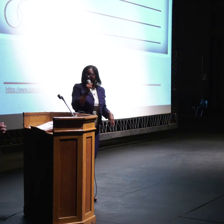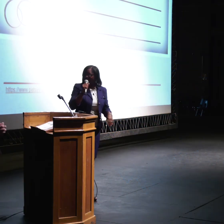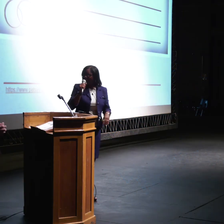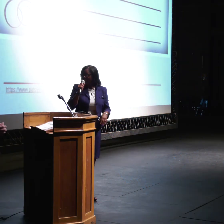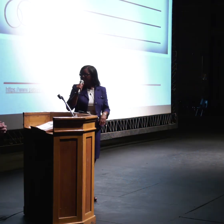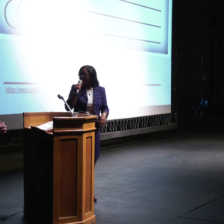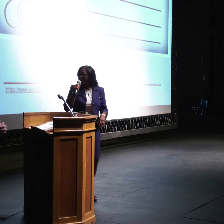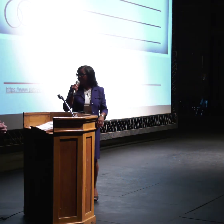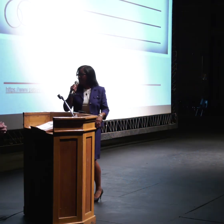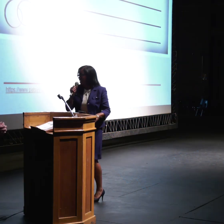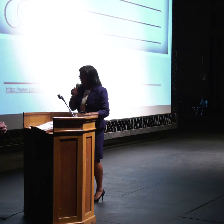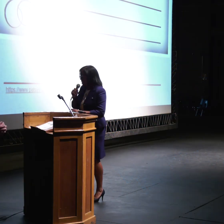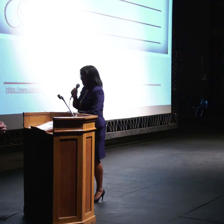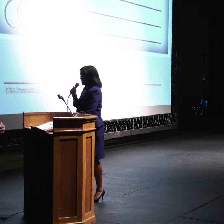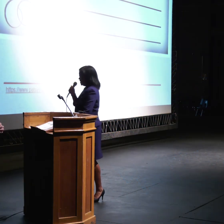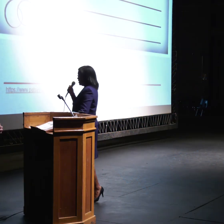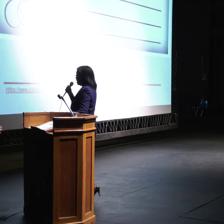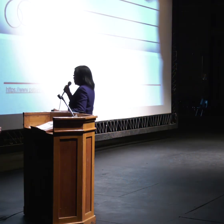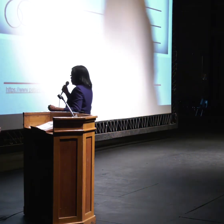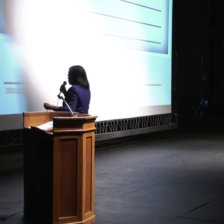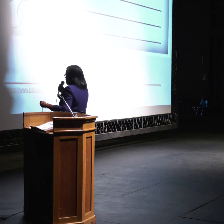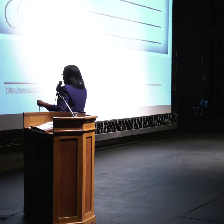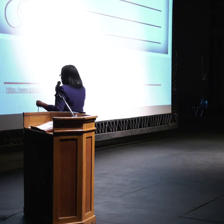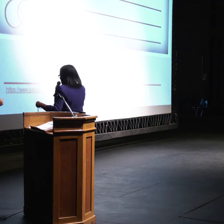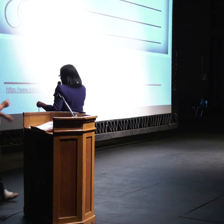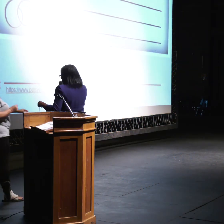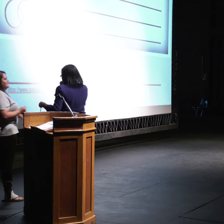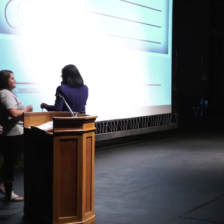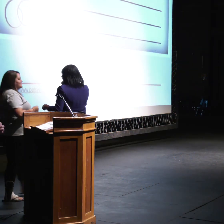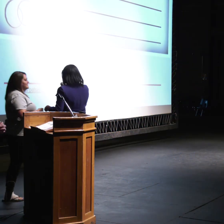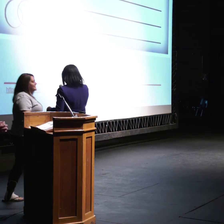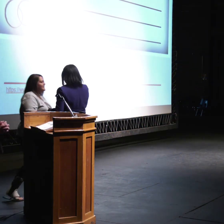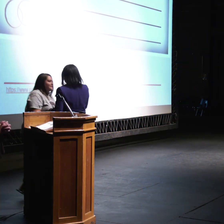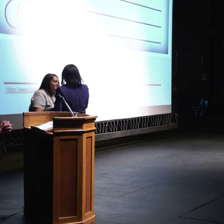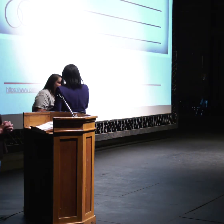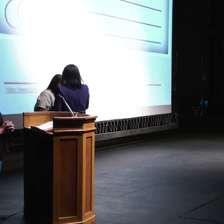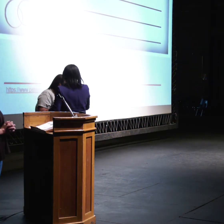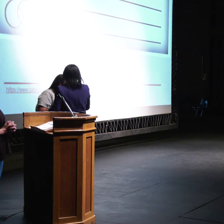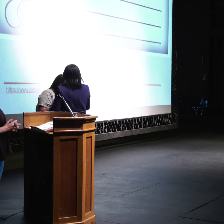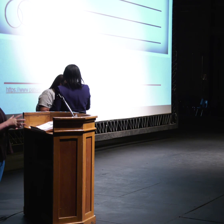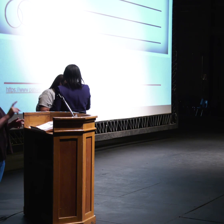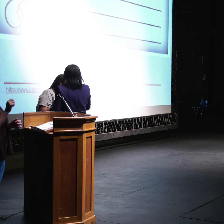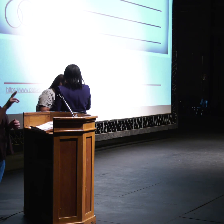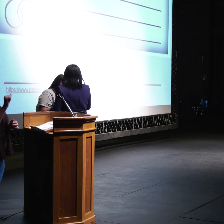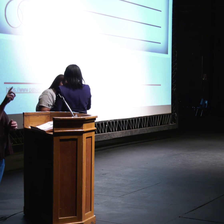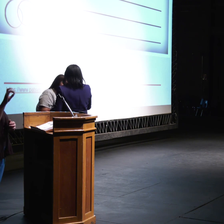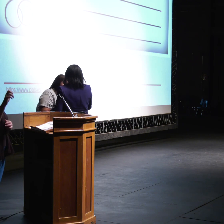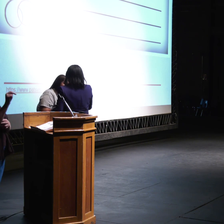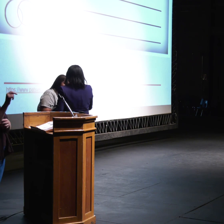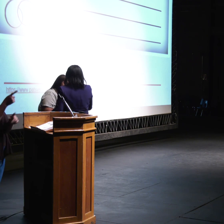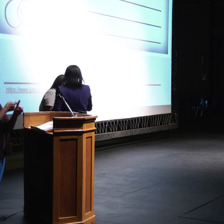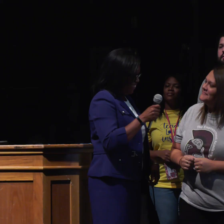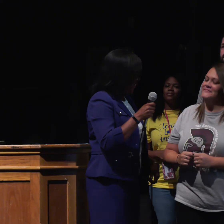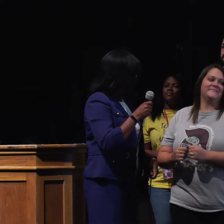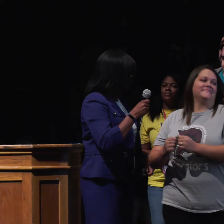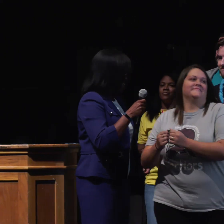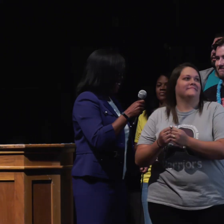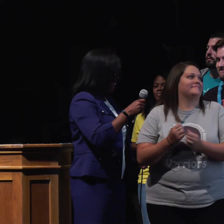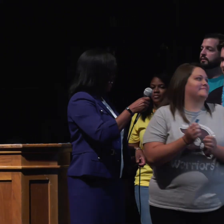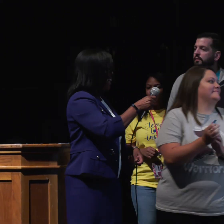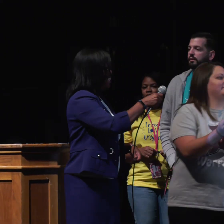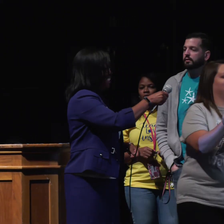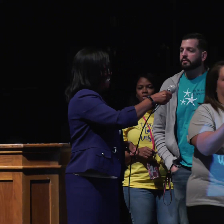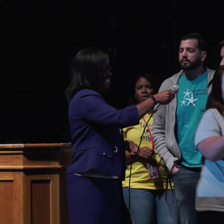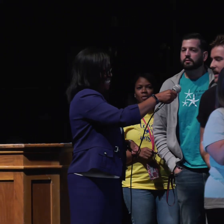All right, let's meet our winners. Just tell us who you are and what school you're from. Tara Dillon, Empowerment Academy.